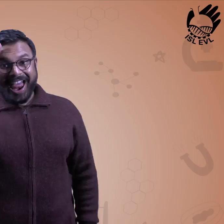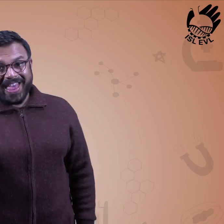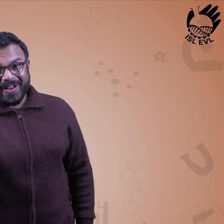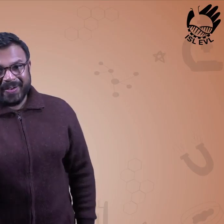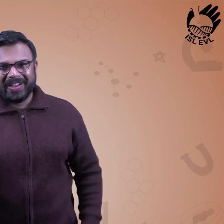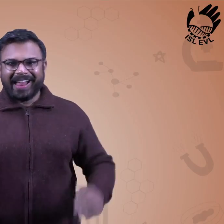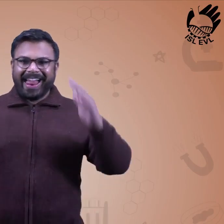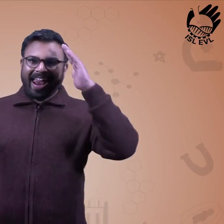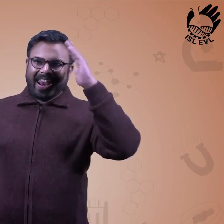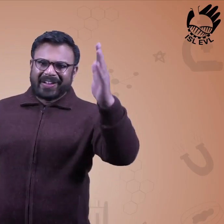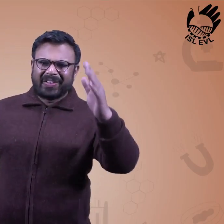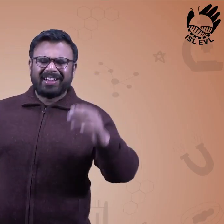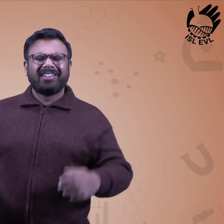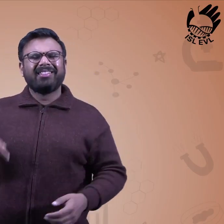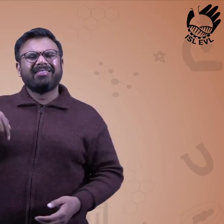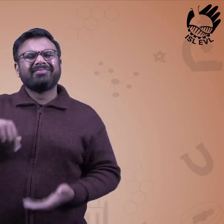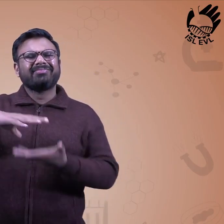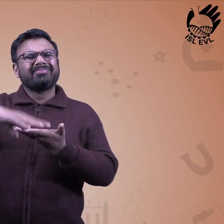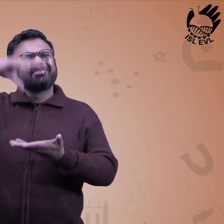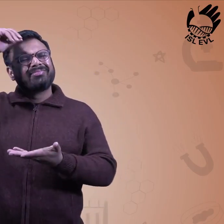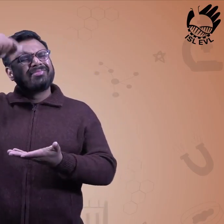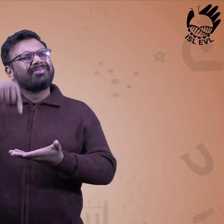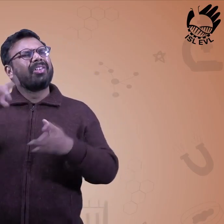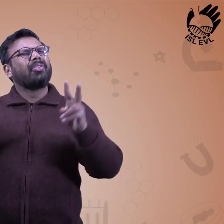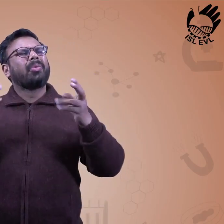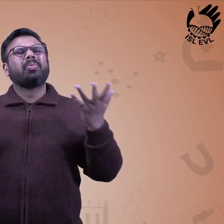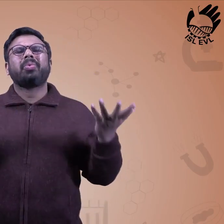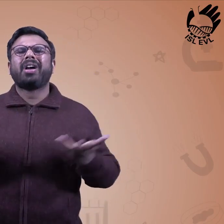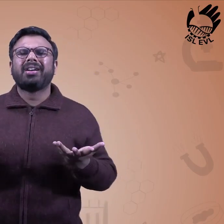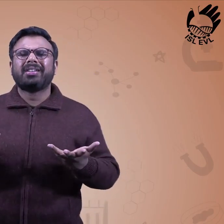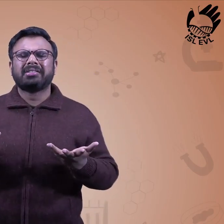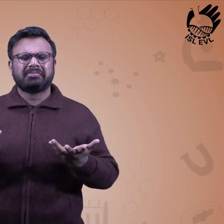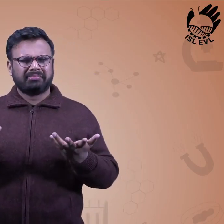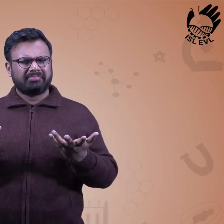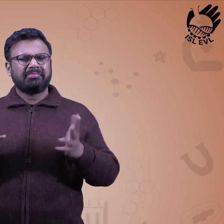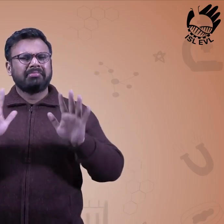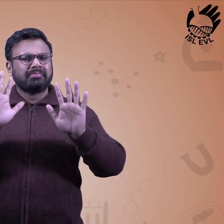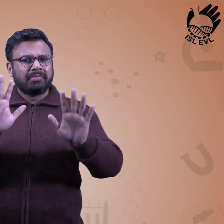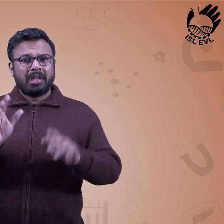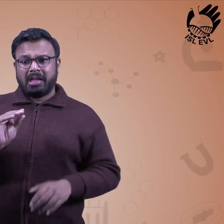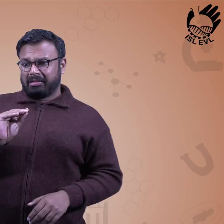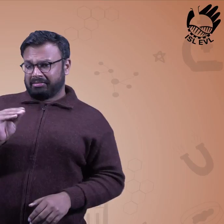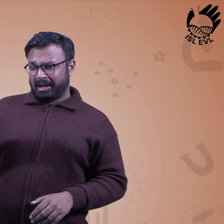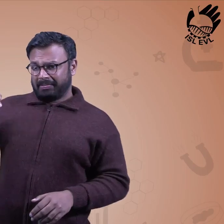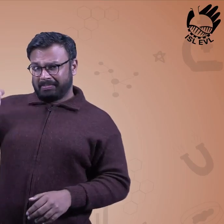Hello, hello. What are we going to learn today?